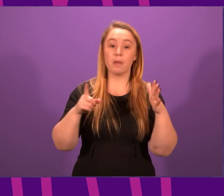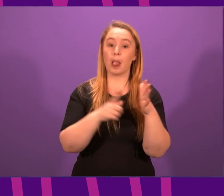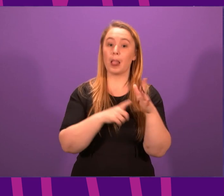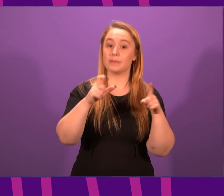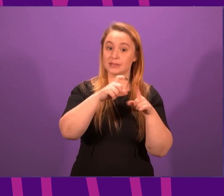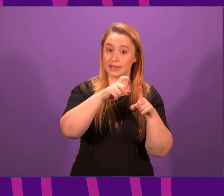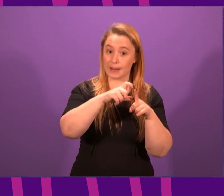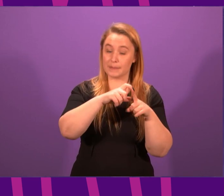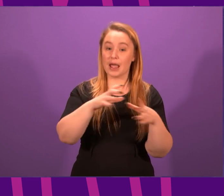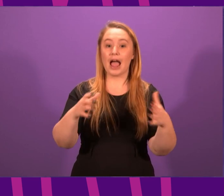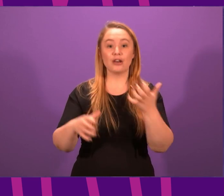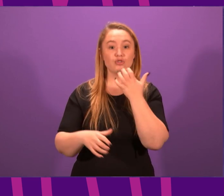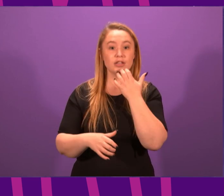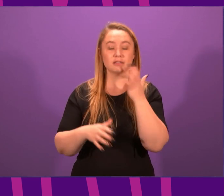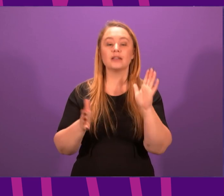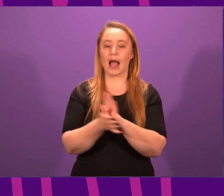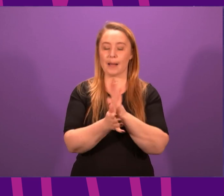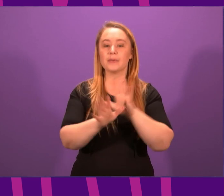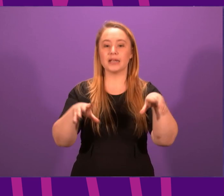and the Greens amendment.